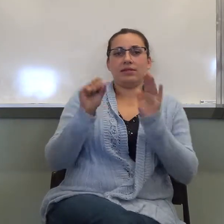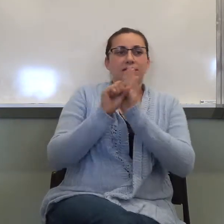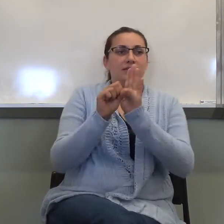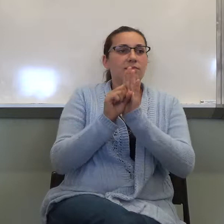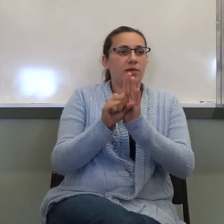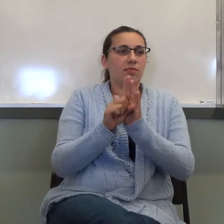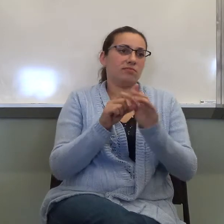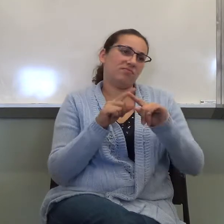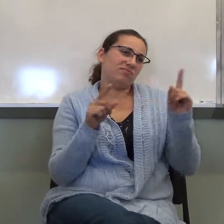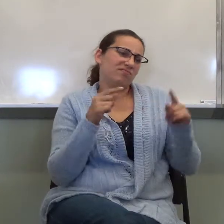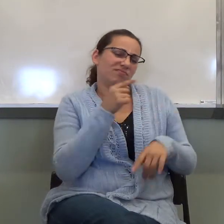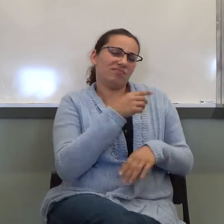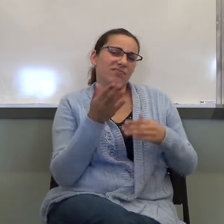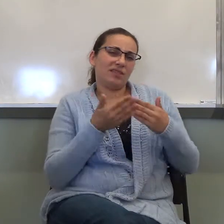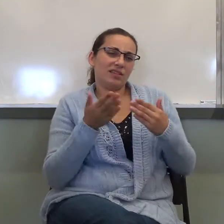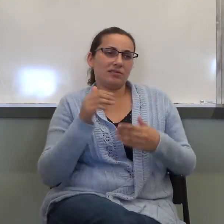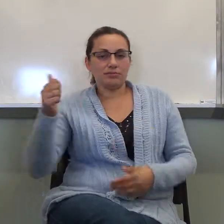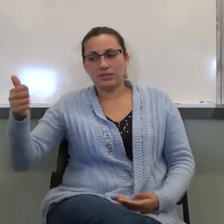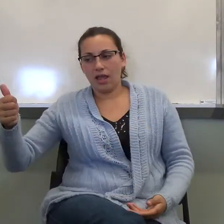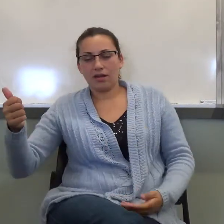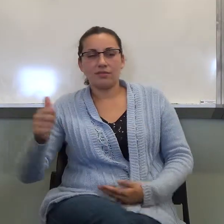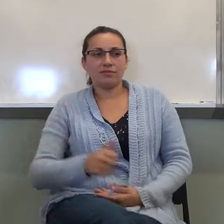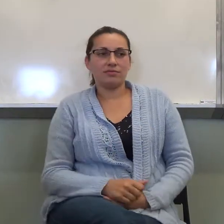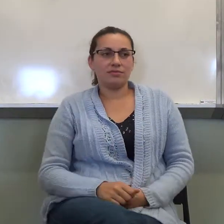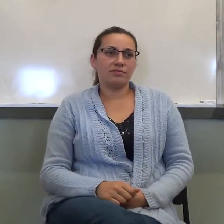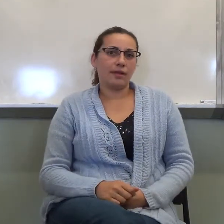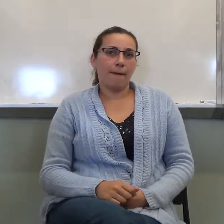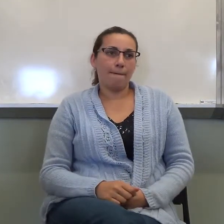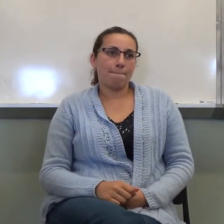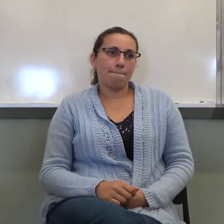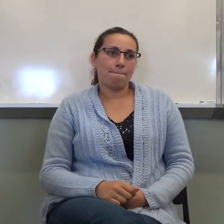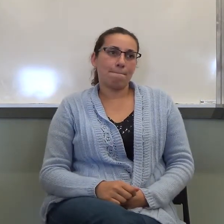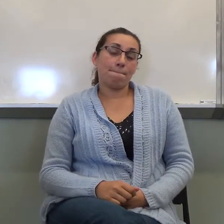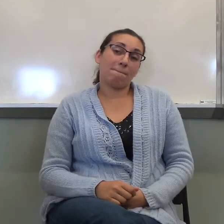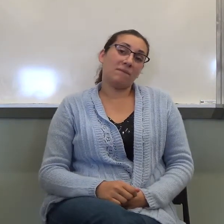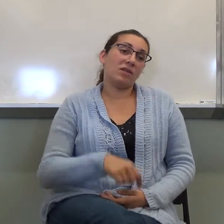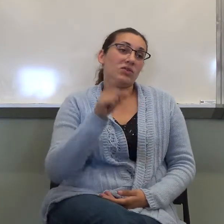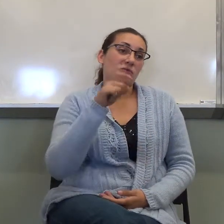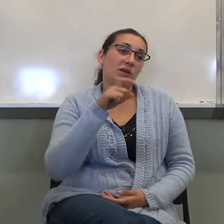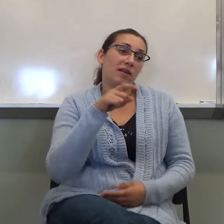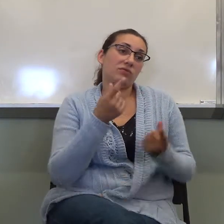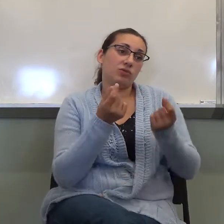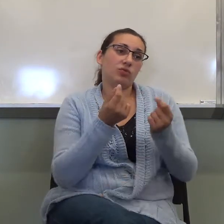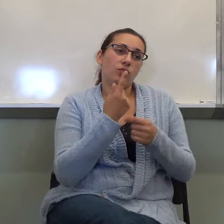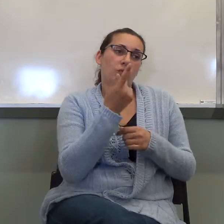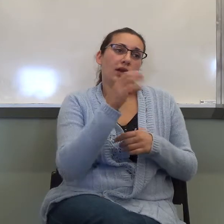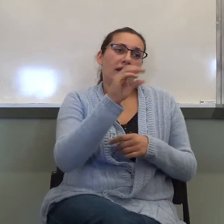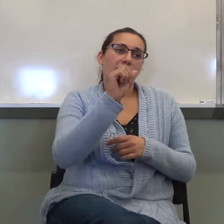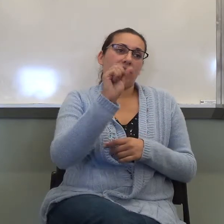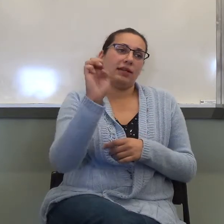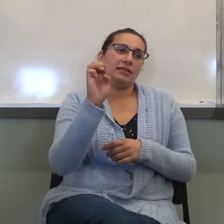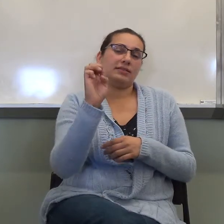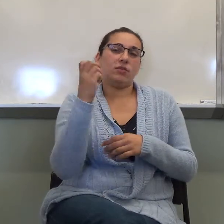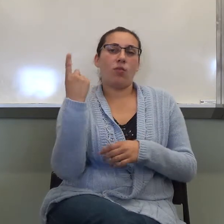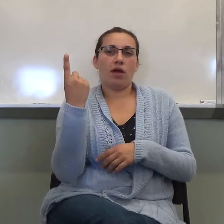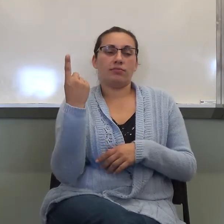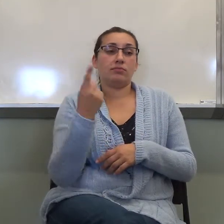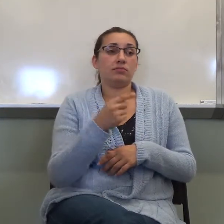10. So we do have to do one case one in there. Okay? And that means we subtract smaller from larger to